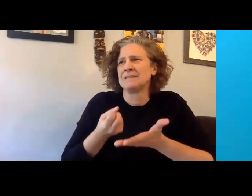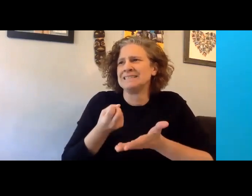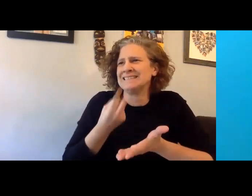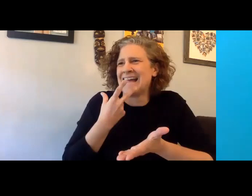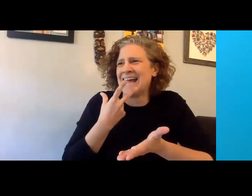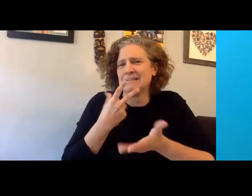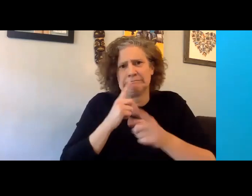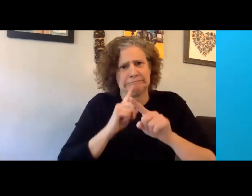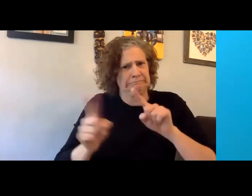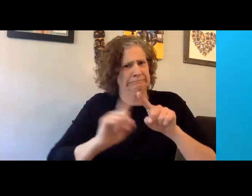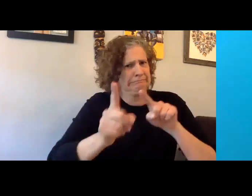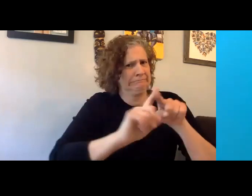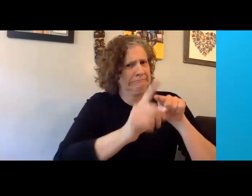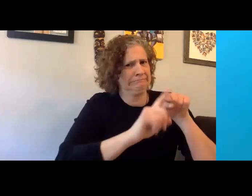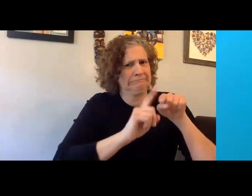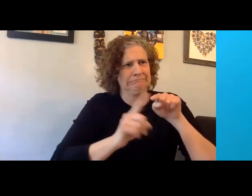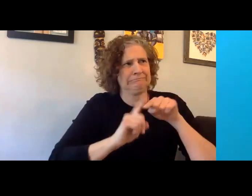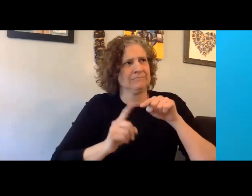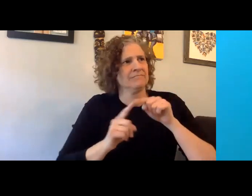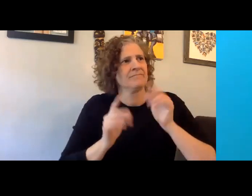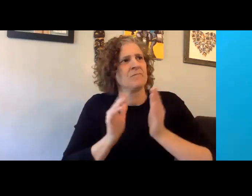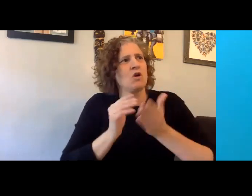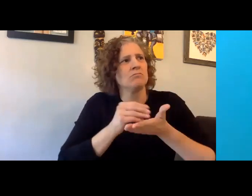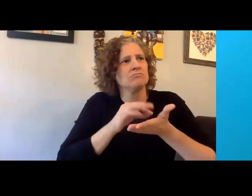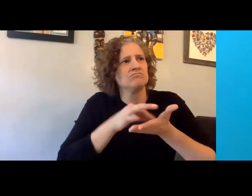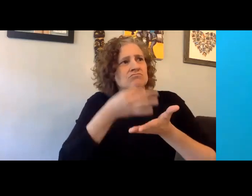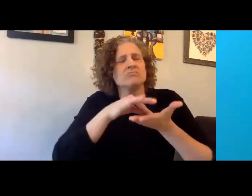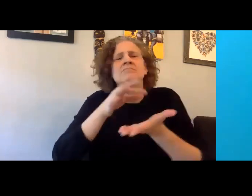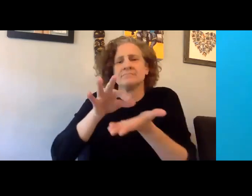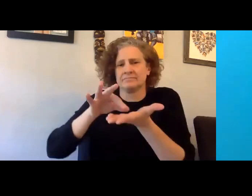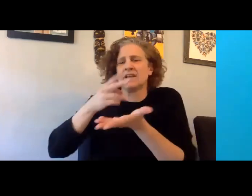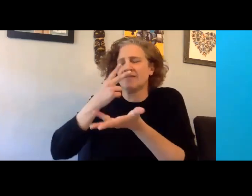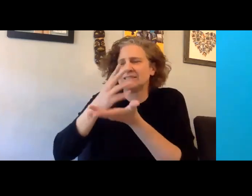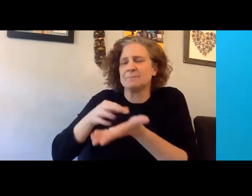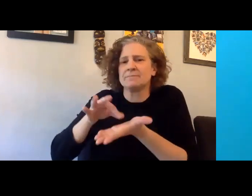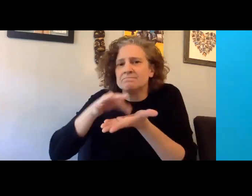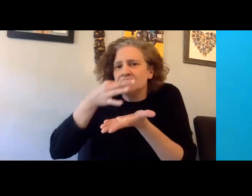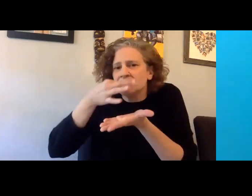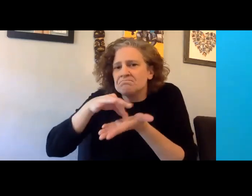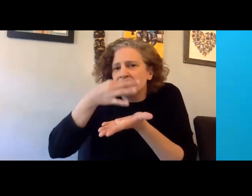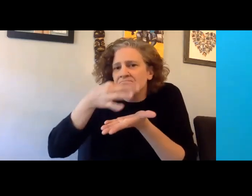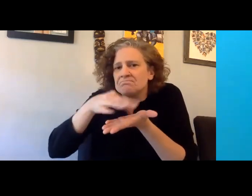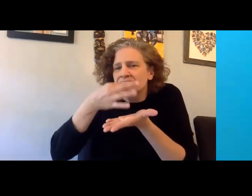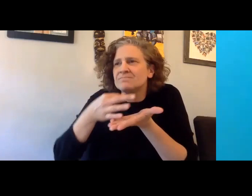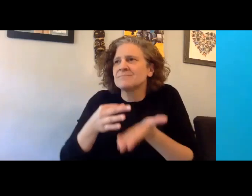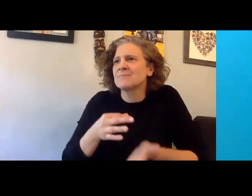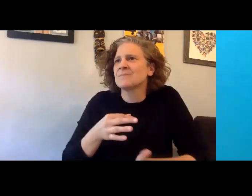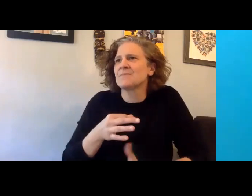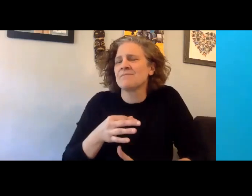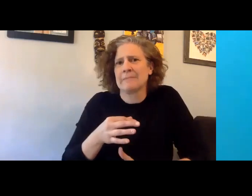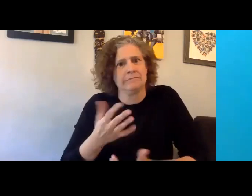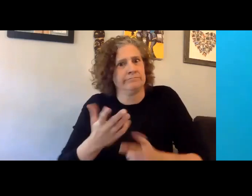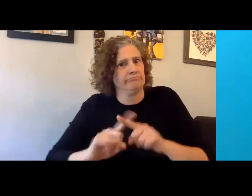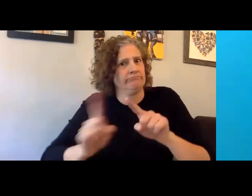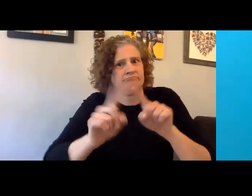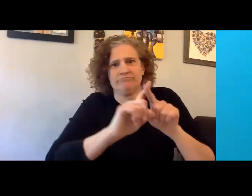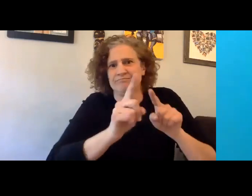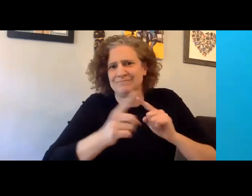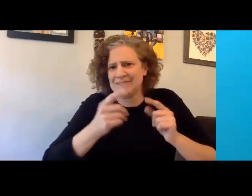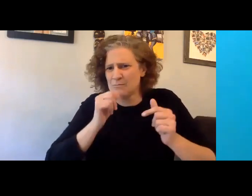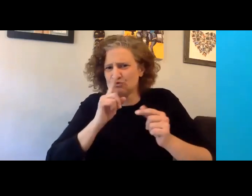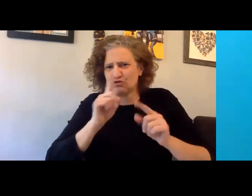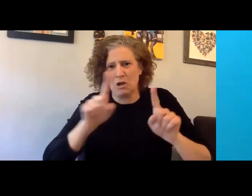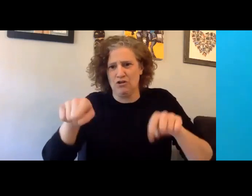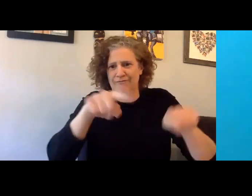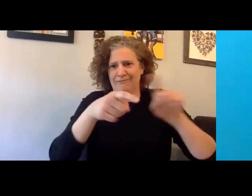way, snack. Some people sign snack like this. There are so many variations. I've also seen this one, snack.